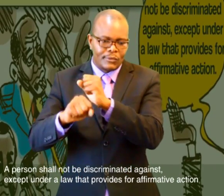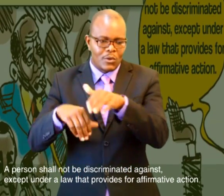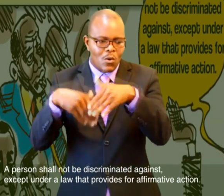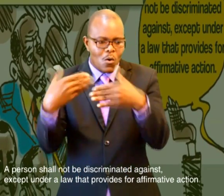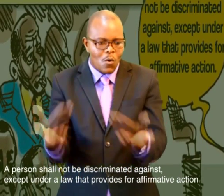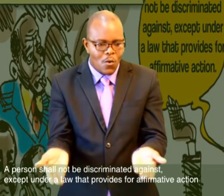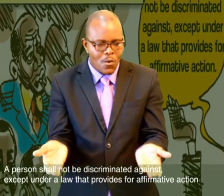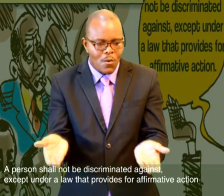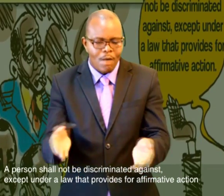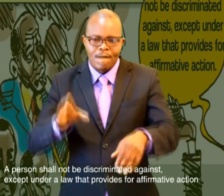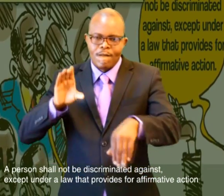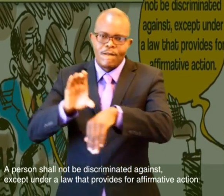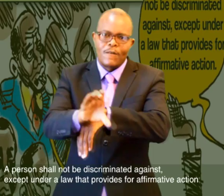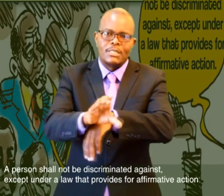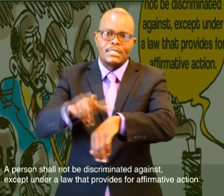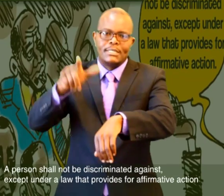action.